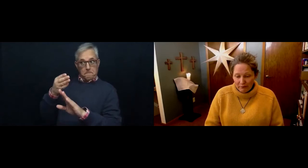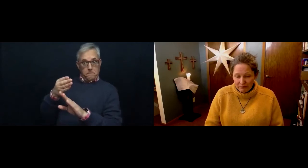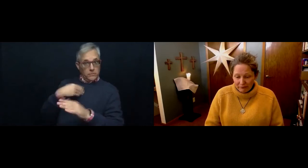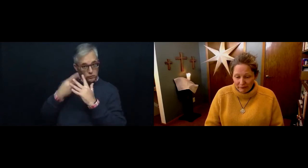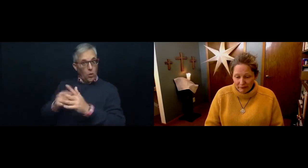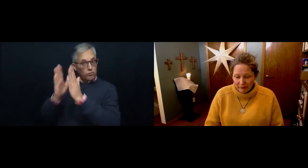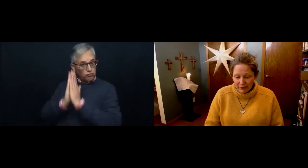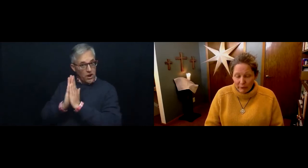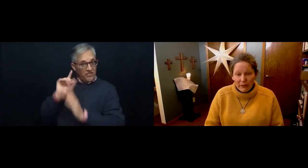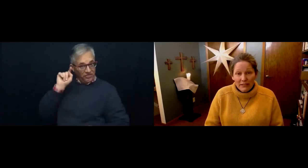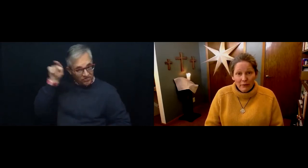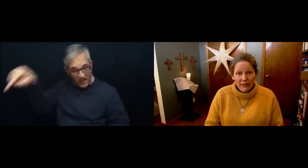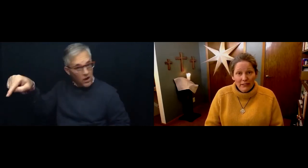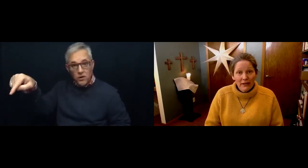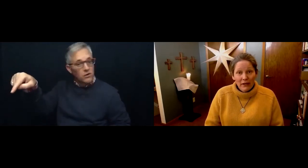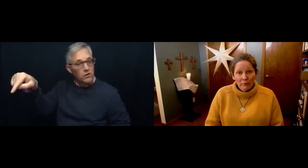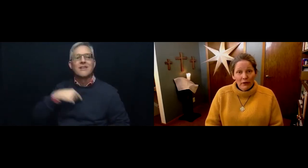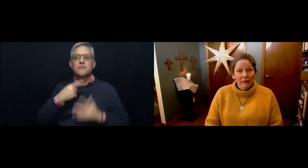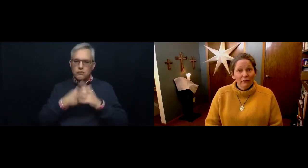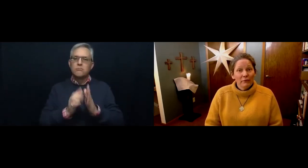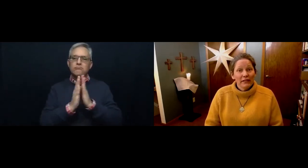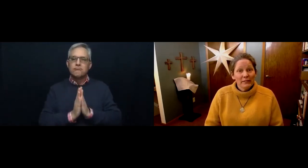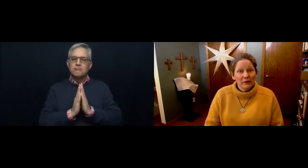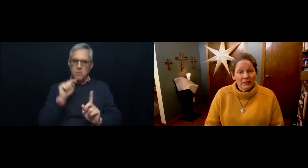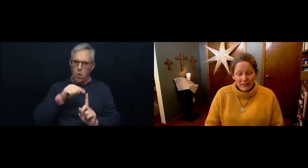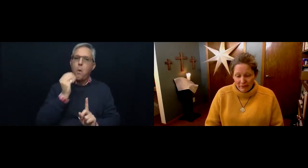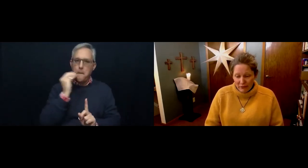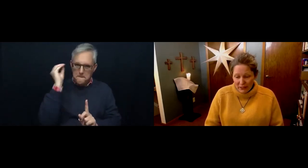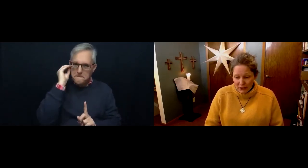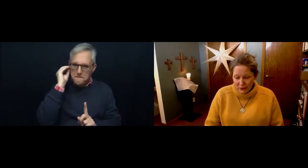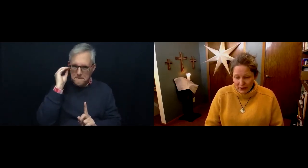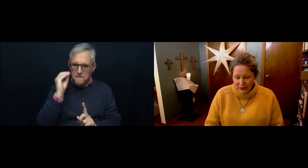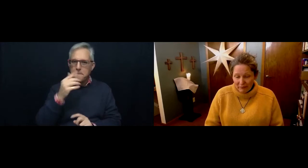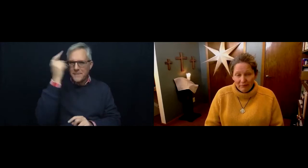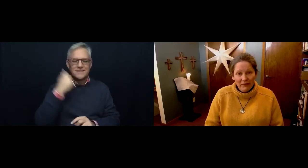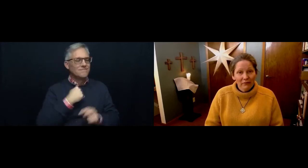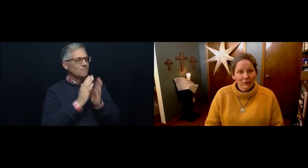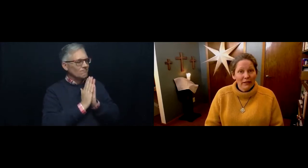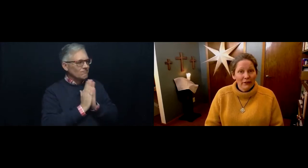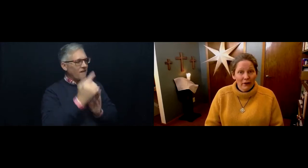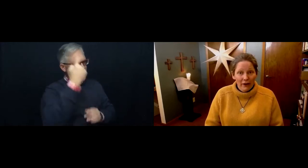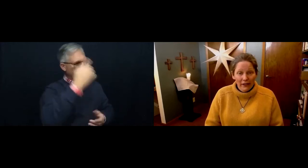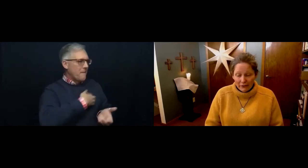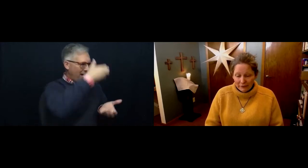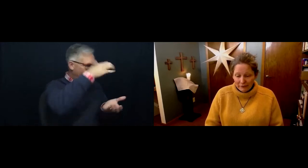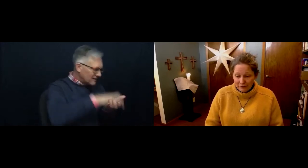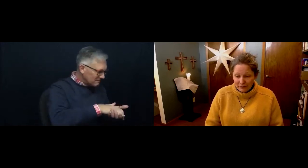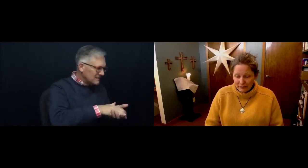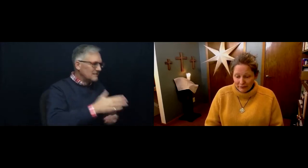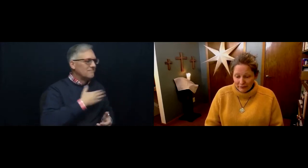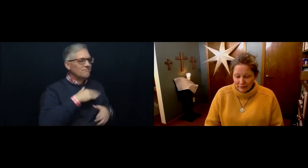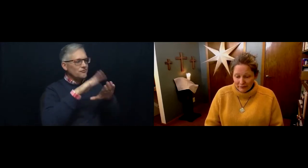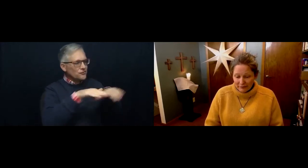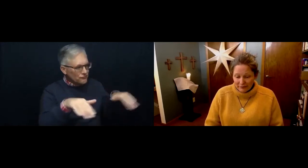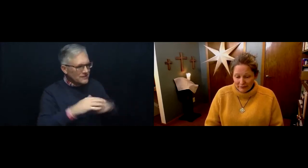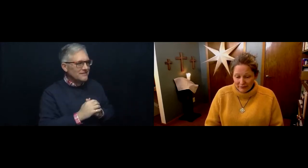home, because I was praying for my husband and for my children and for my dog.